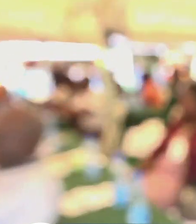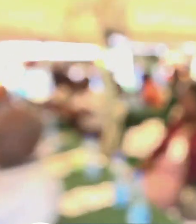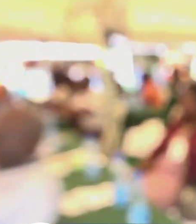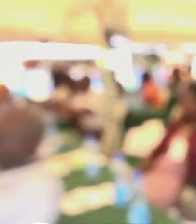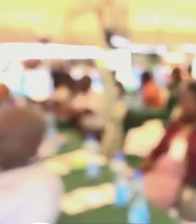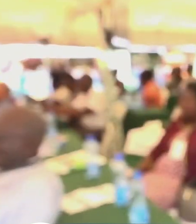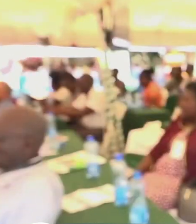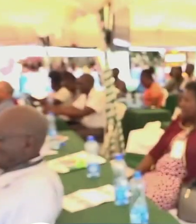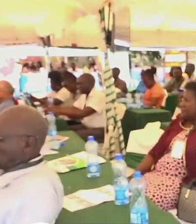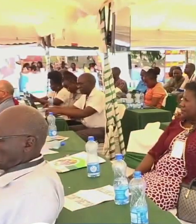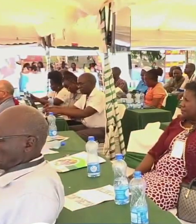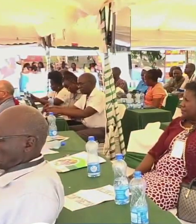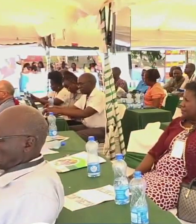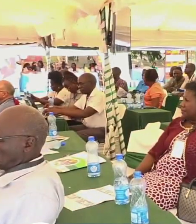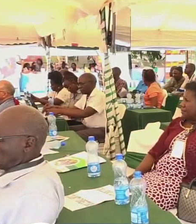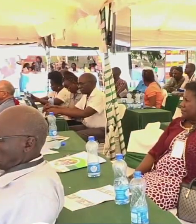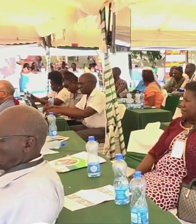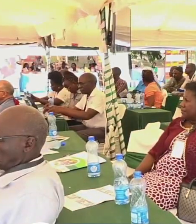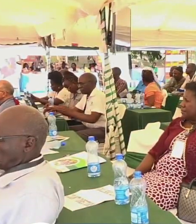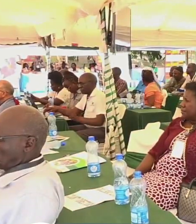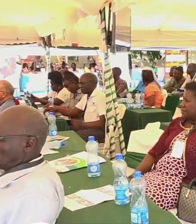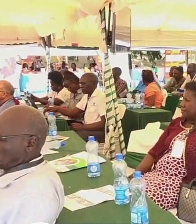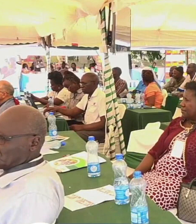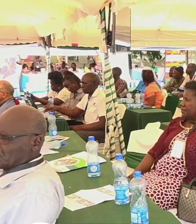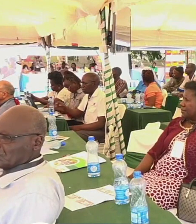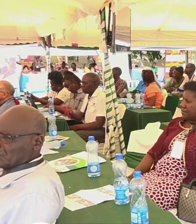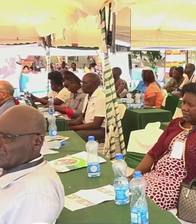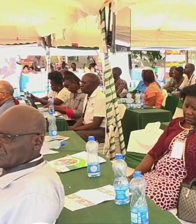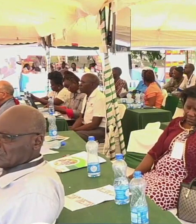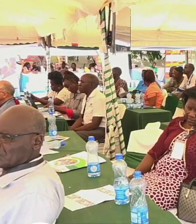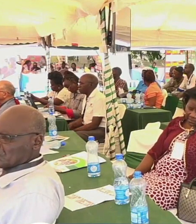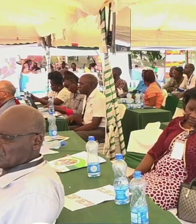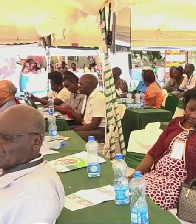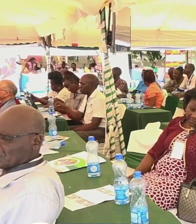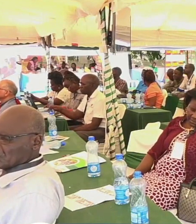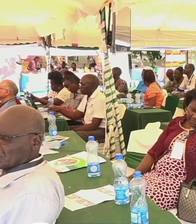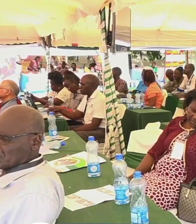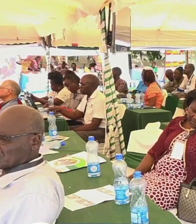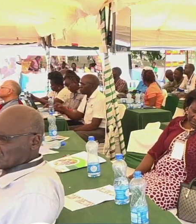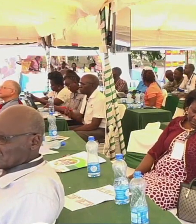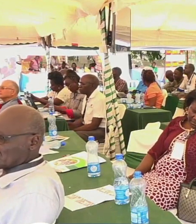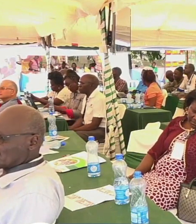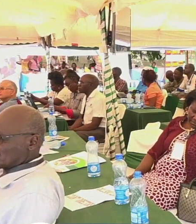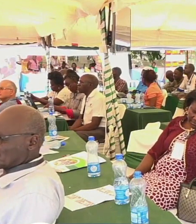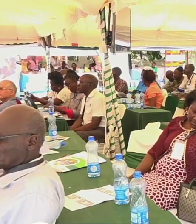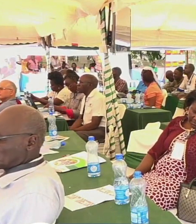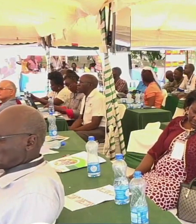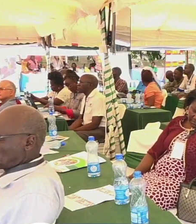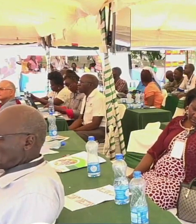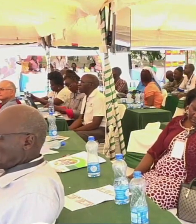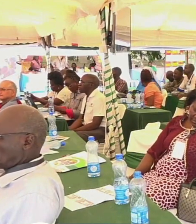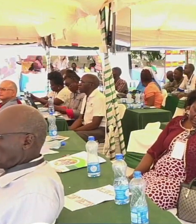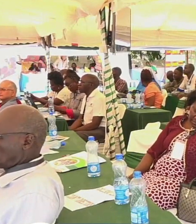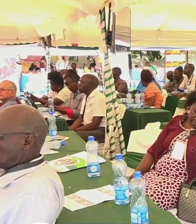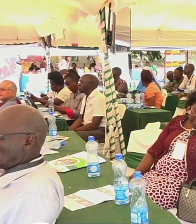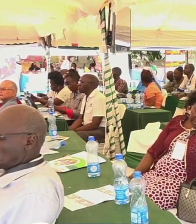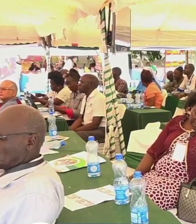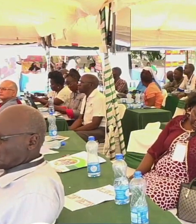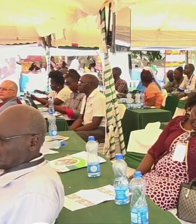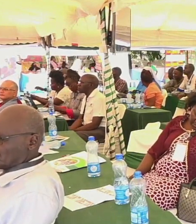ambaye pia ni Deputy Governor wa county yetu mzuri ya Turkana.